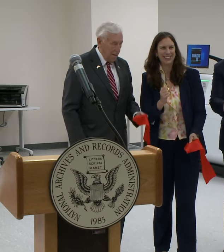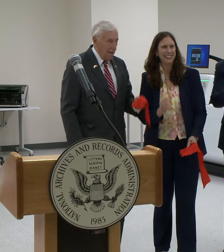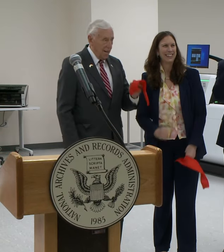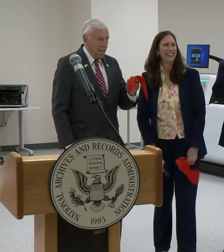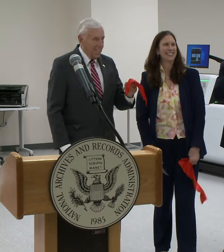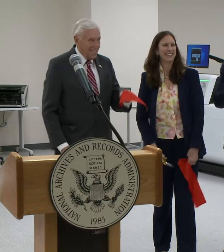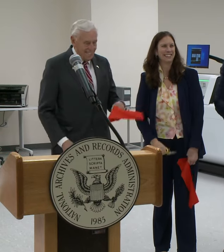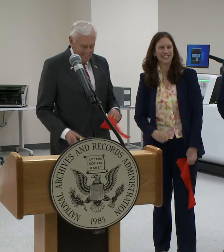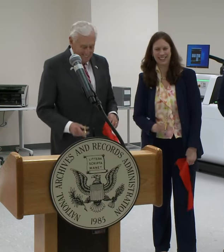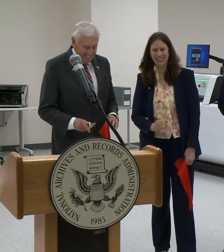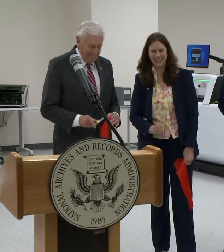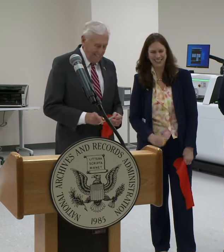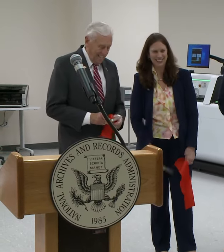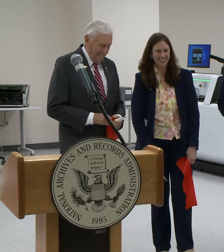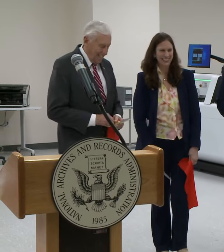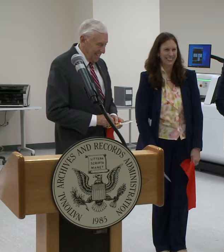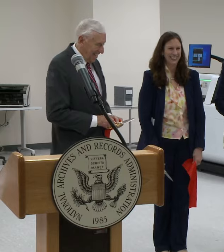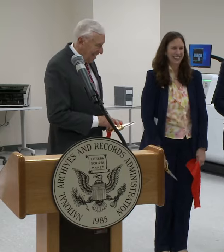One, ready? Two,